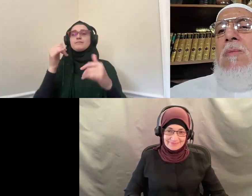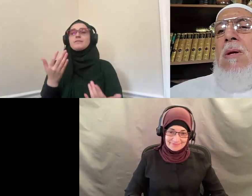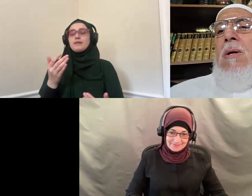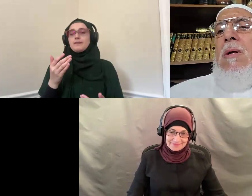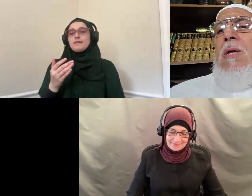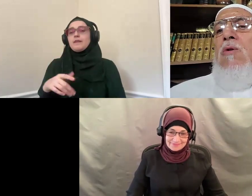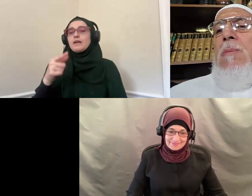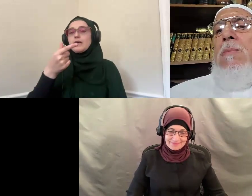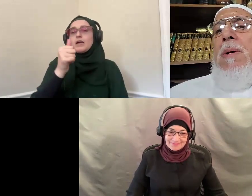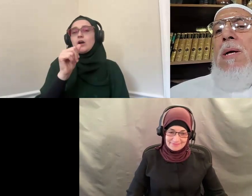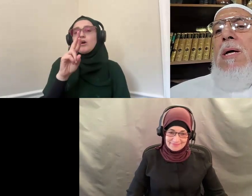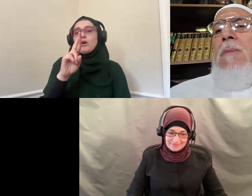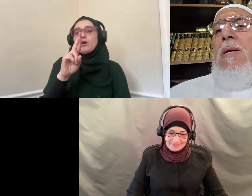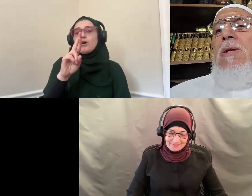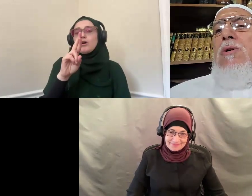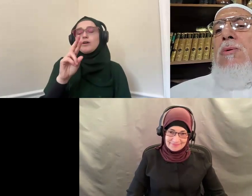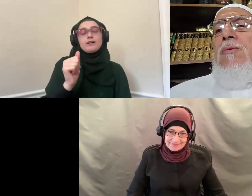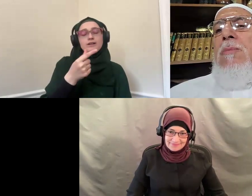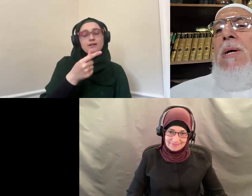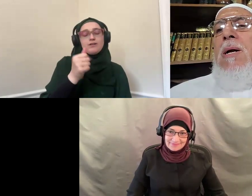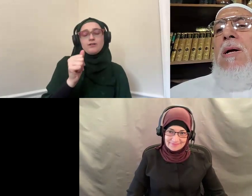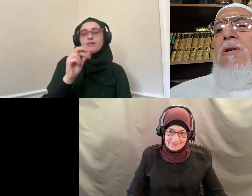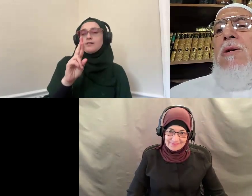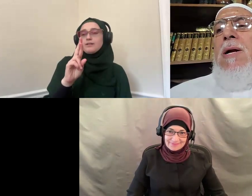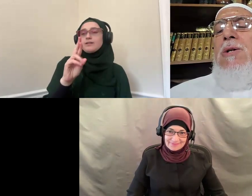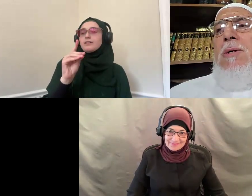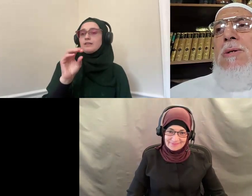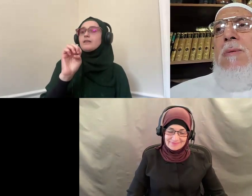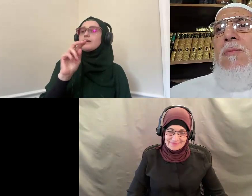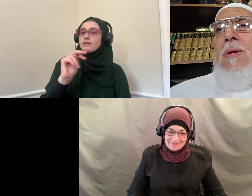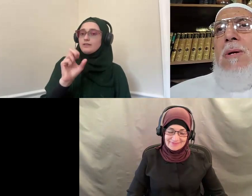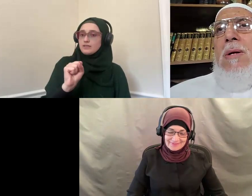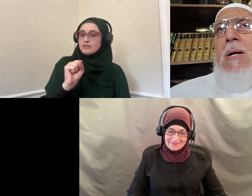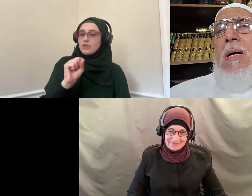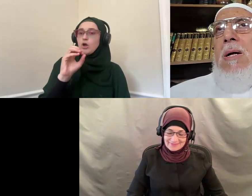paradise. There will be a multitude from earlier generations,